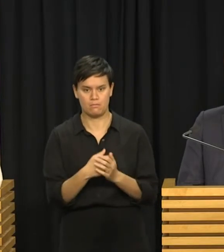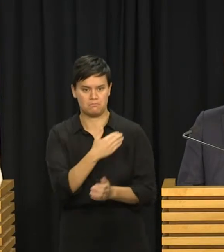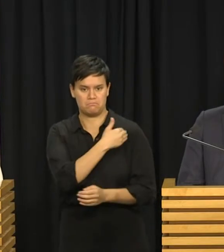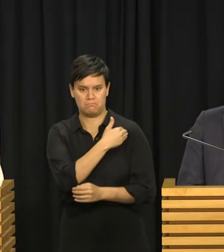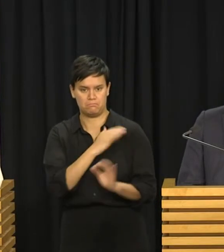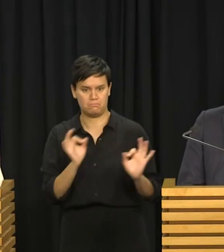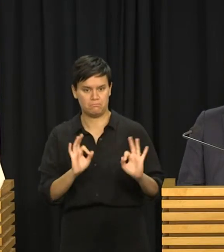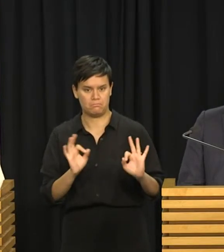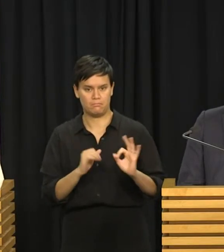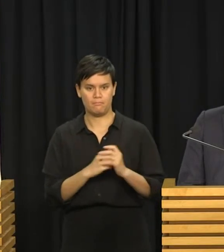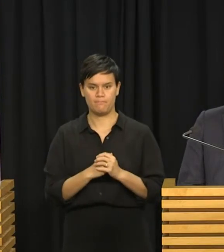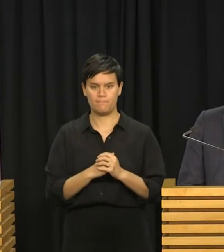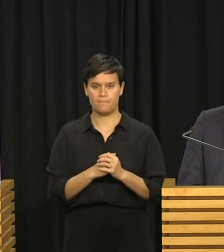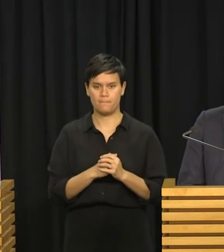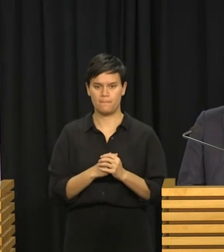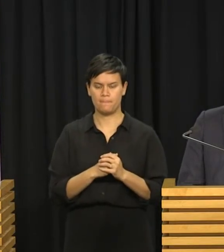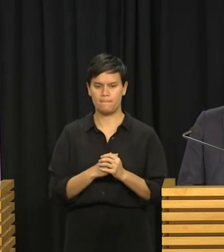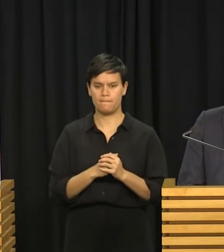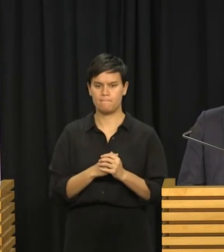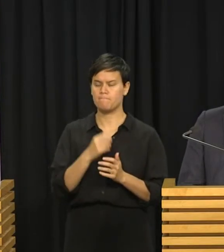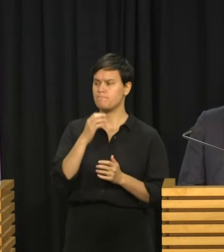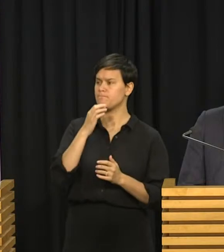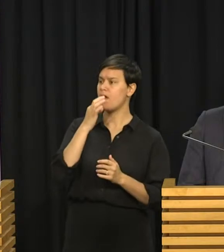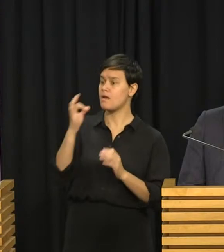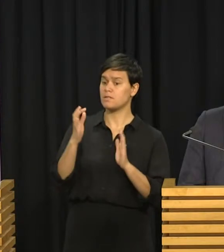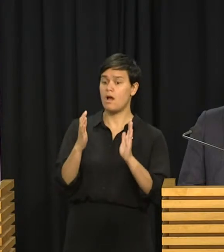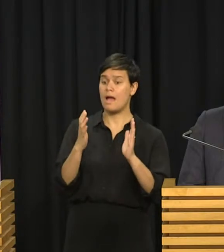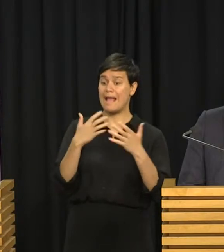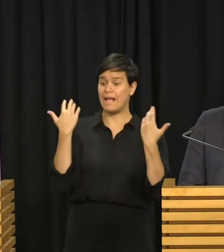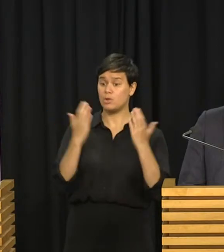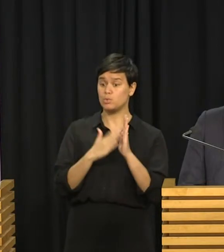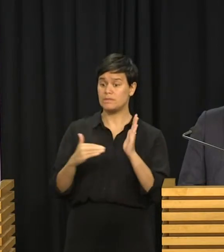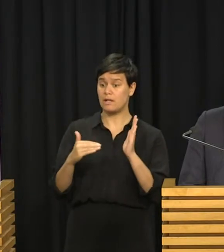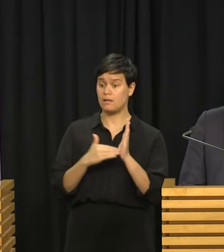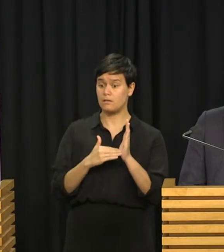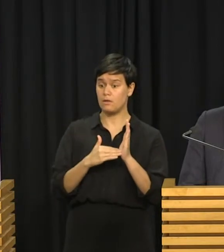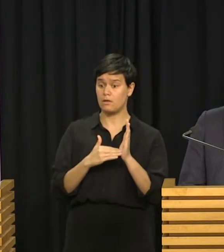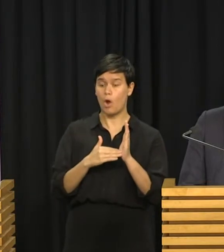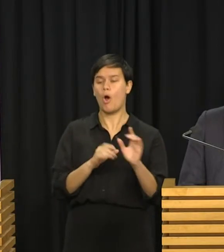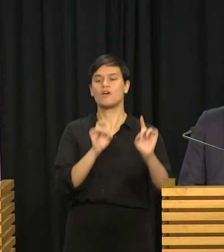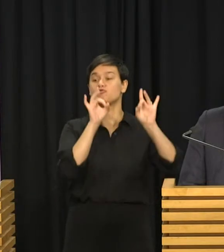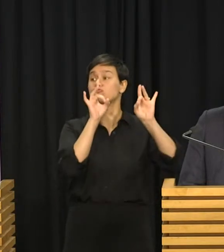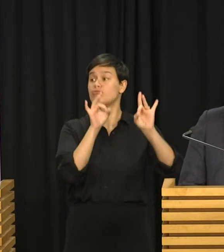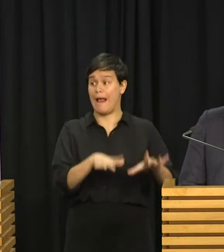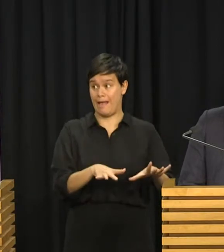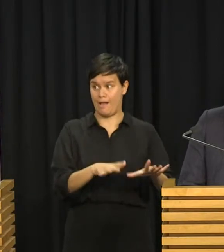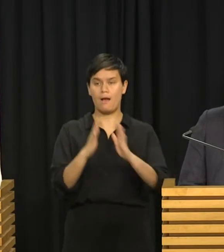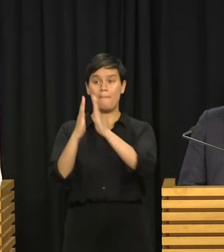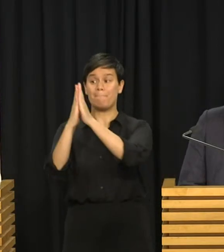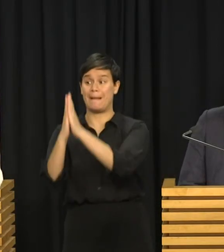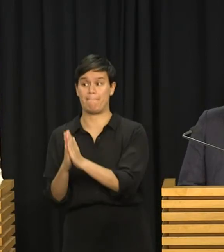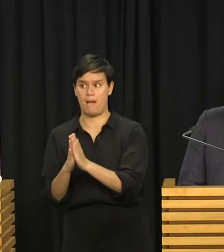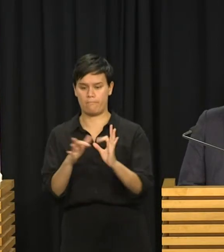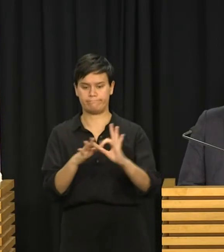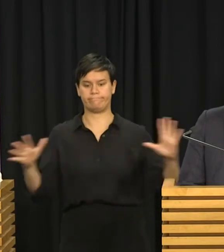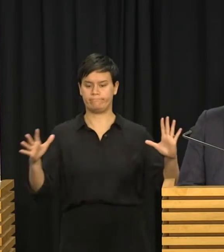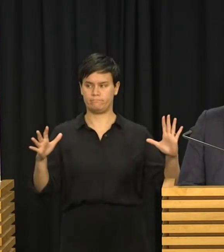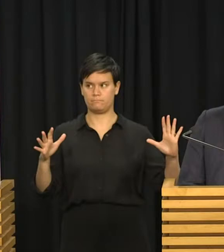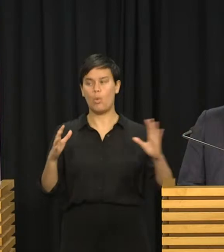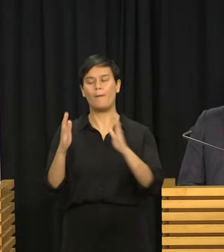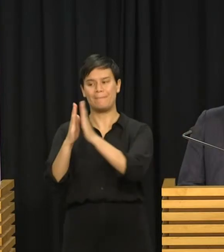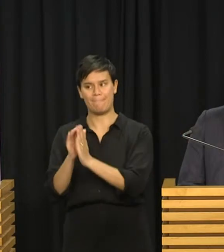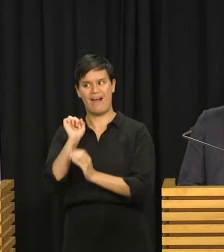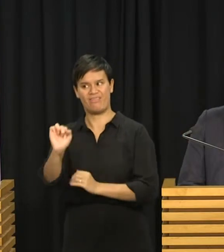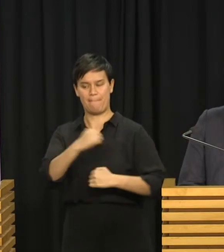cut ties with Myanmar's military. Do we have any ties with them, and if so, will we cut them? No, you'll remember that we set out